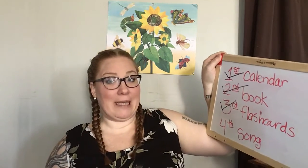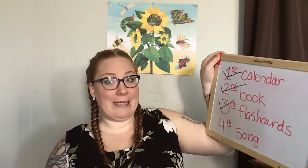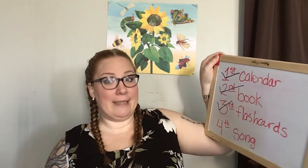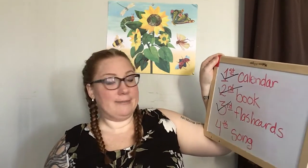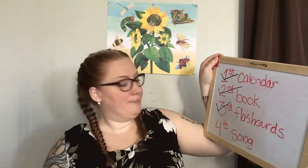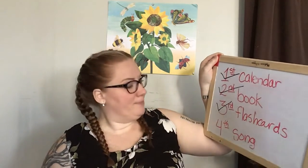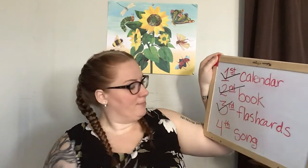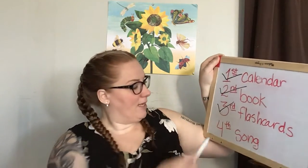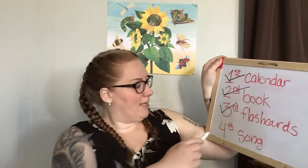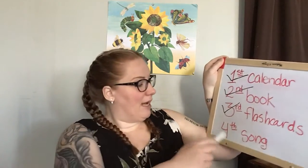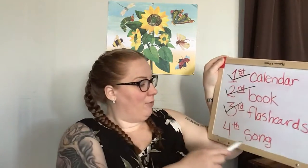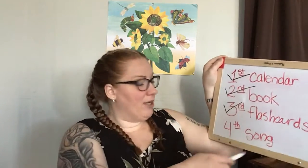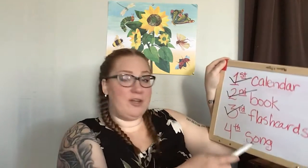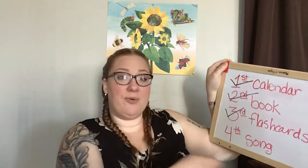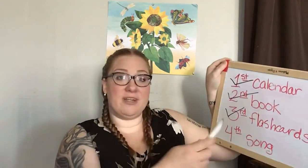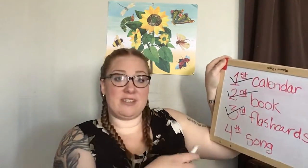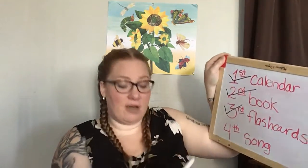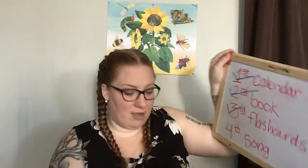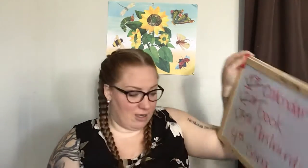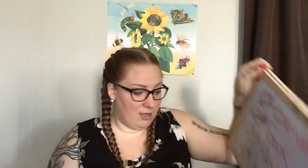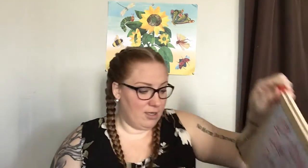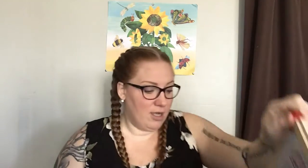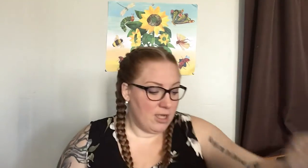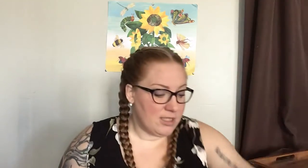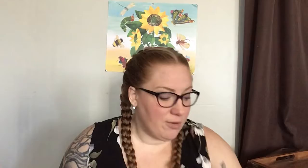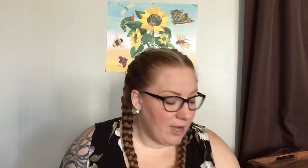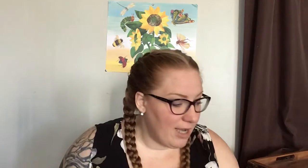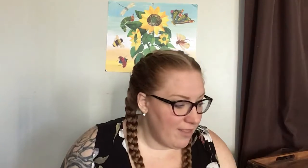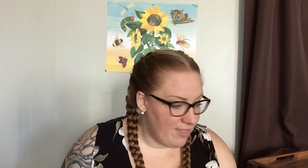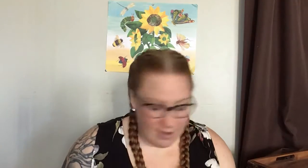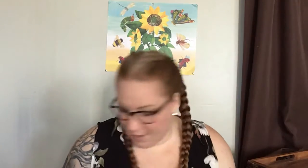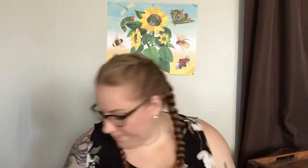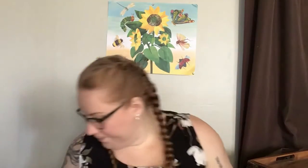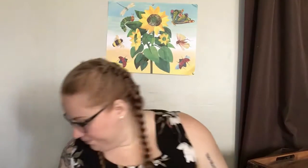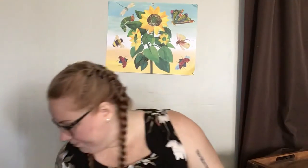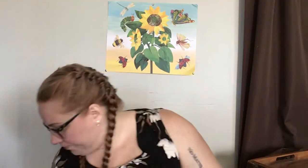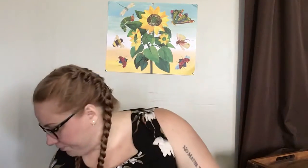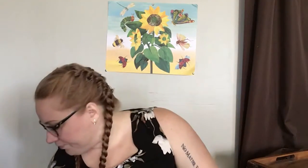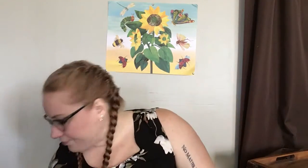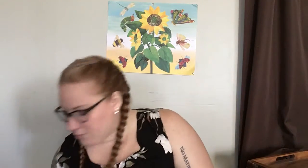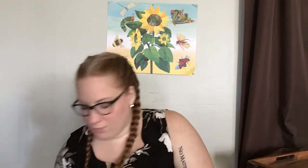Check. Now we're going to do our song. So I thought